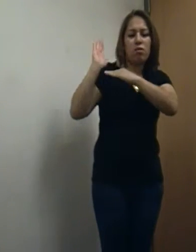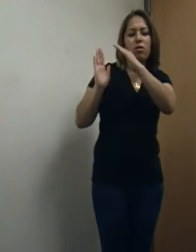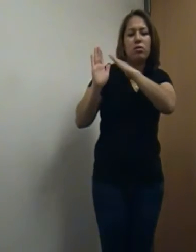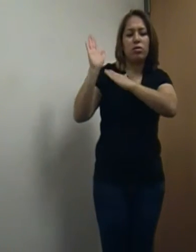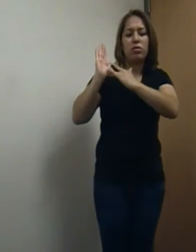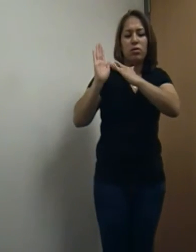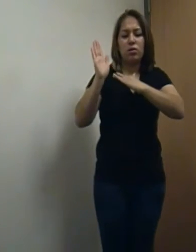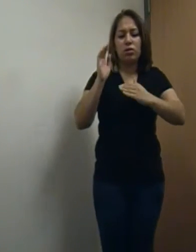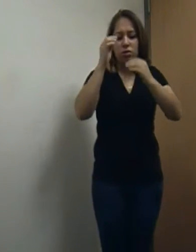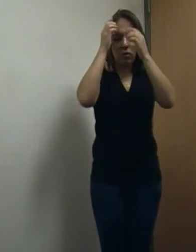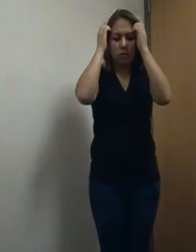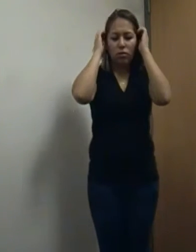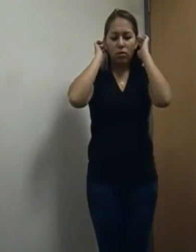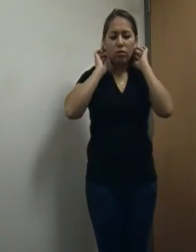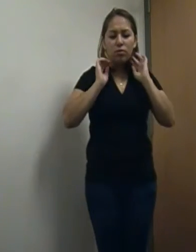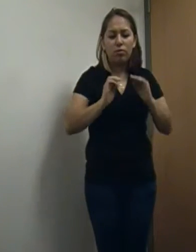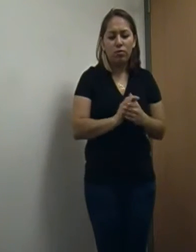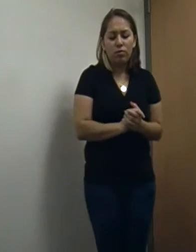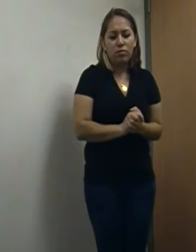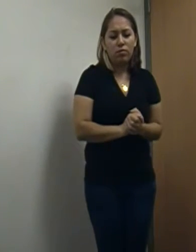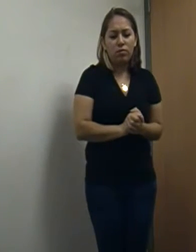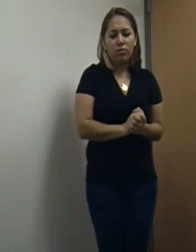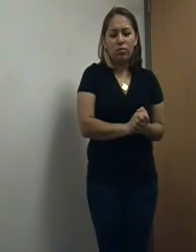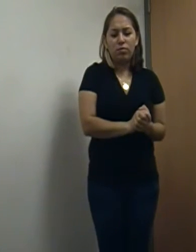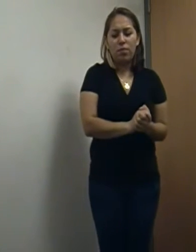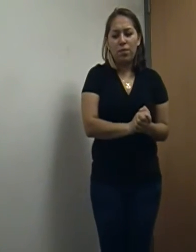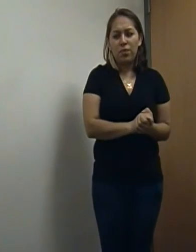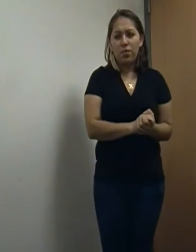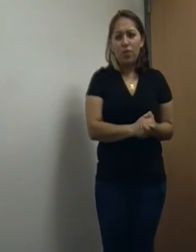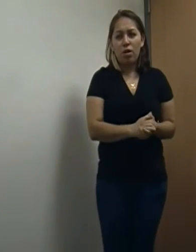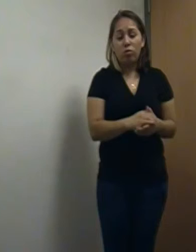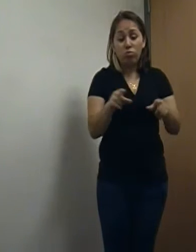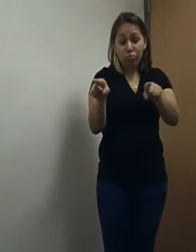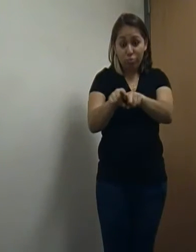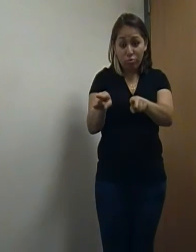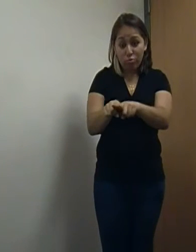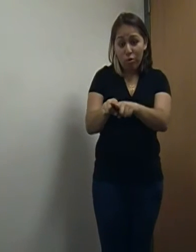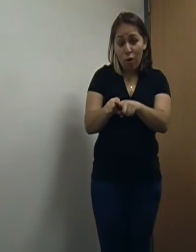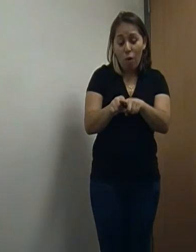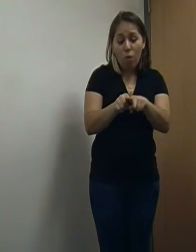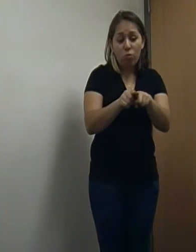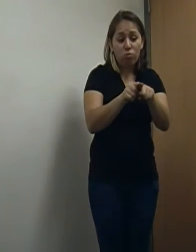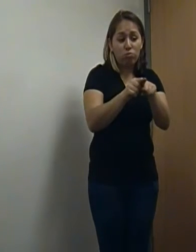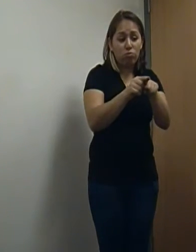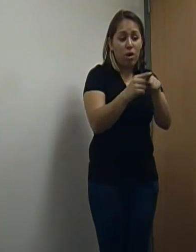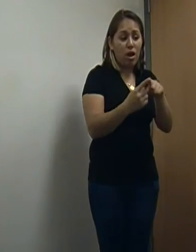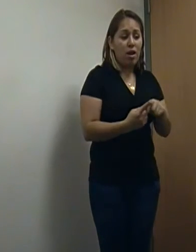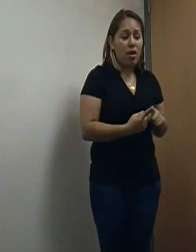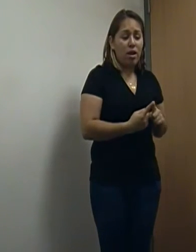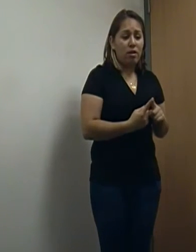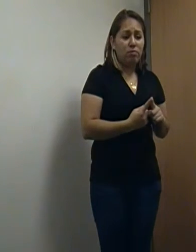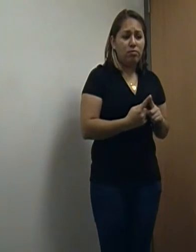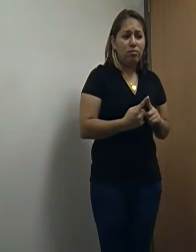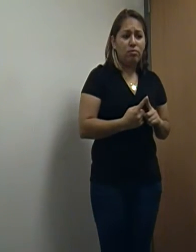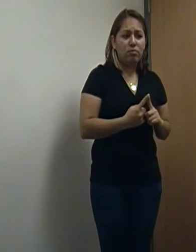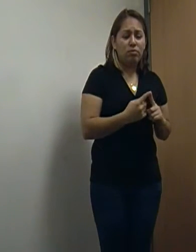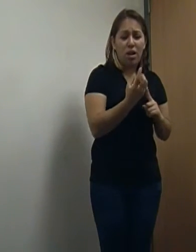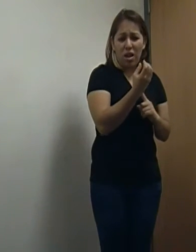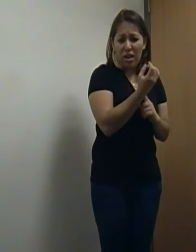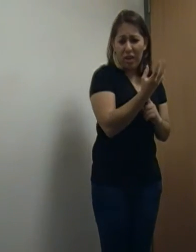These adorn the mantelpiece with many brass candlesticks, miner's lamps from the old coal mines, and also